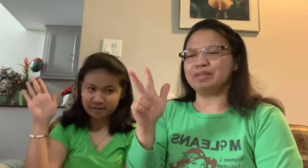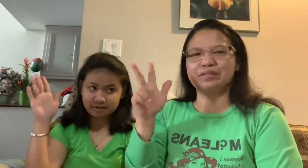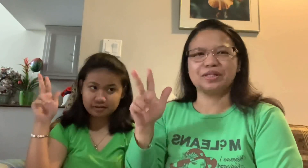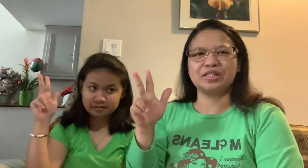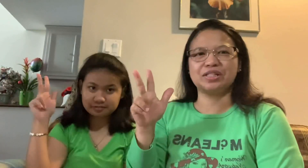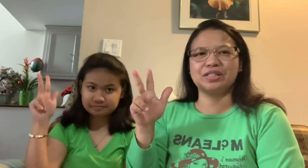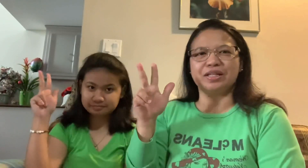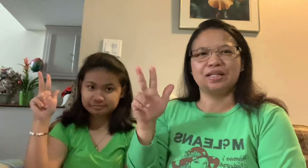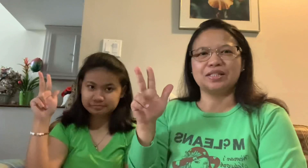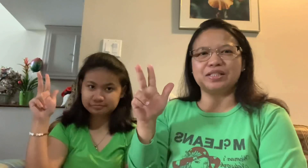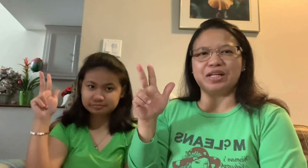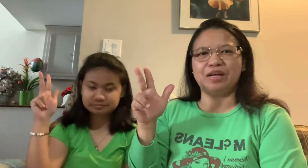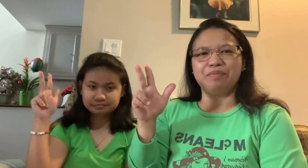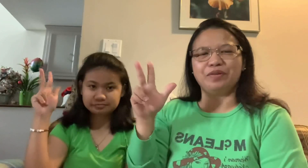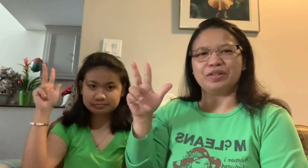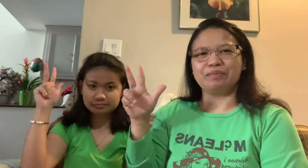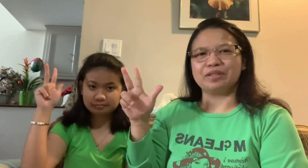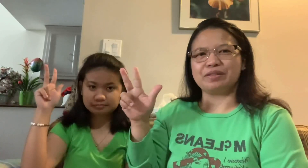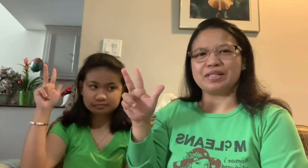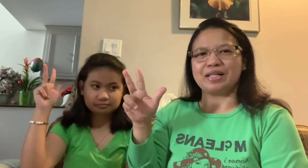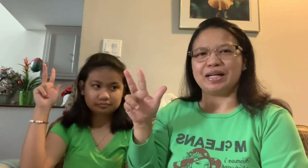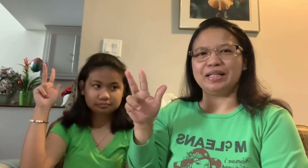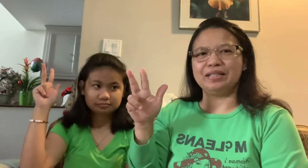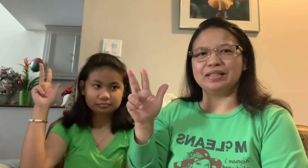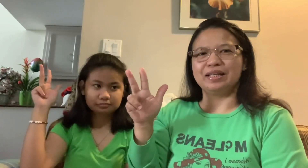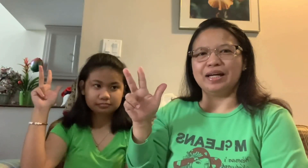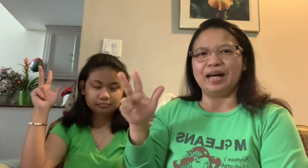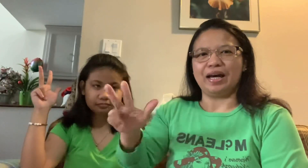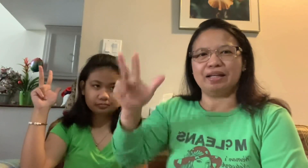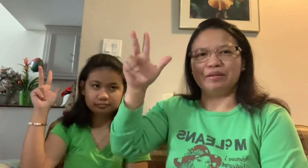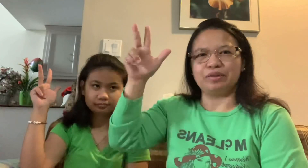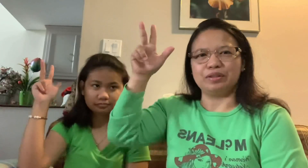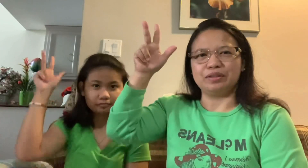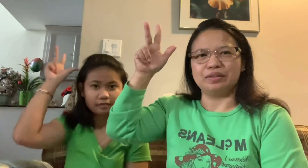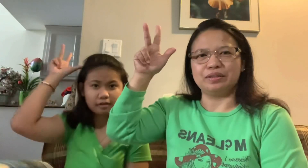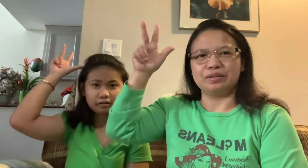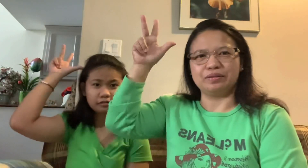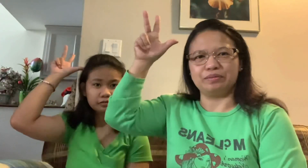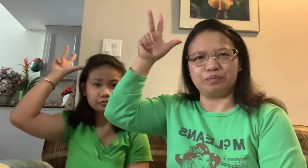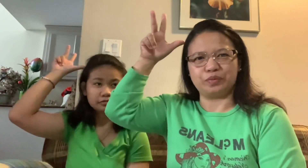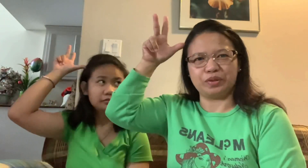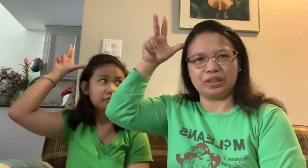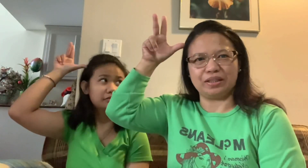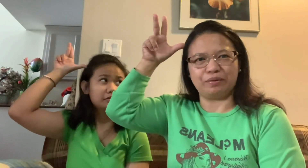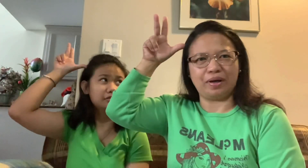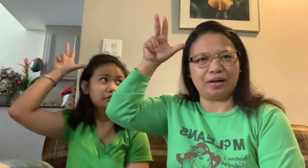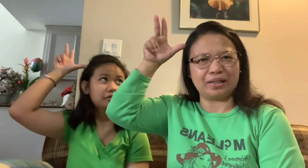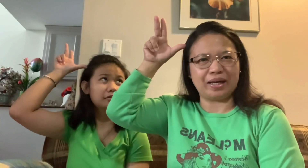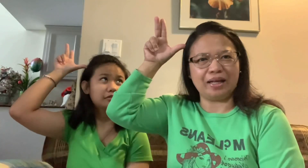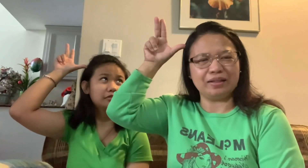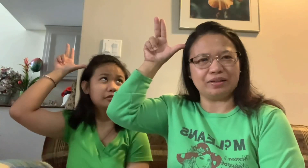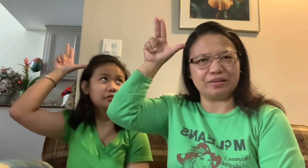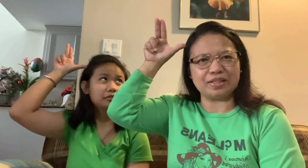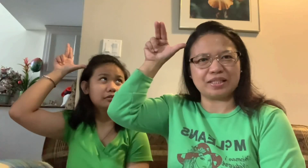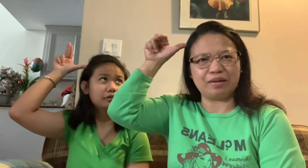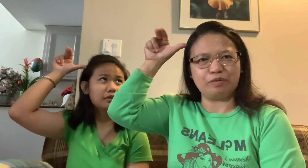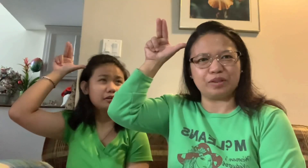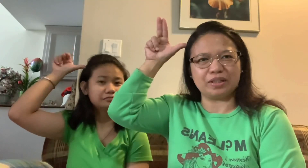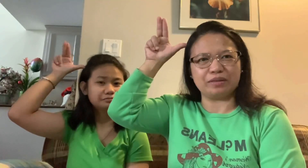3 shape or number 3 sign, and then we'll put it that way again on the same where we